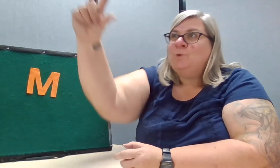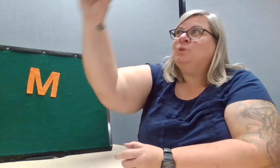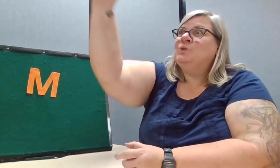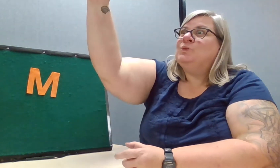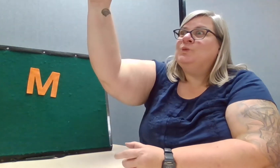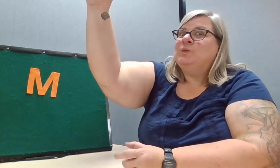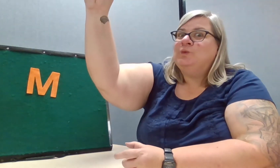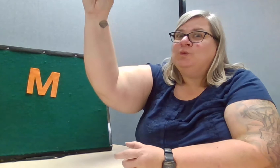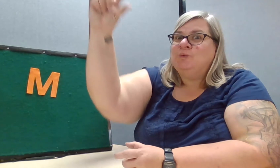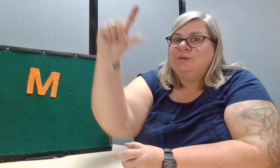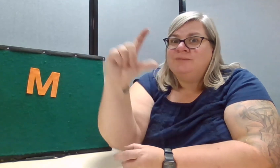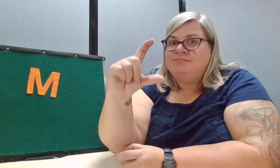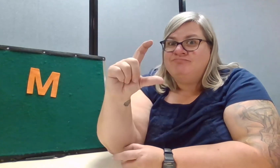Moon.